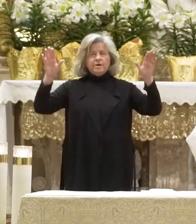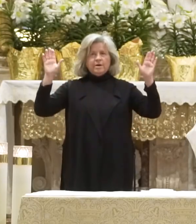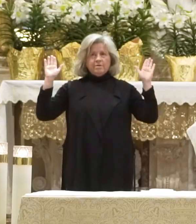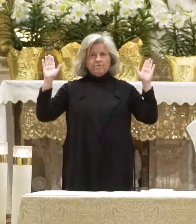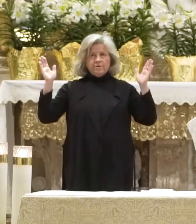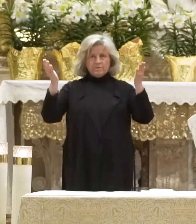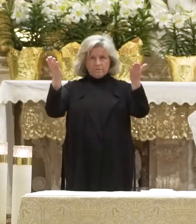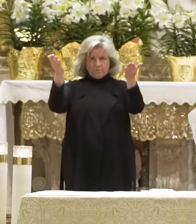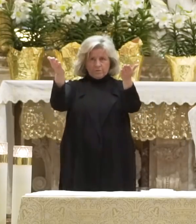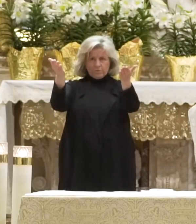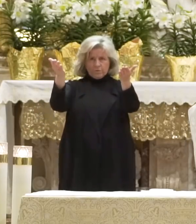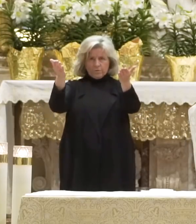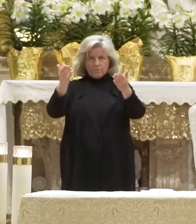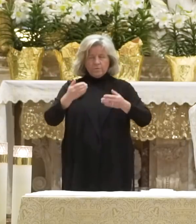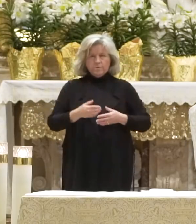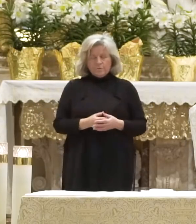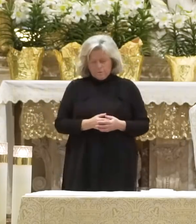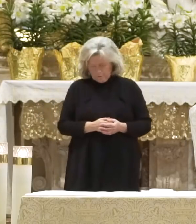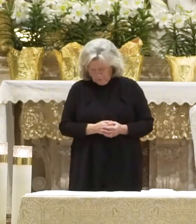for you."